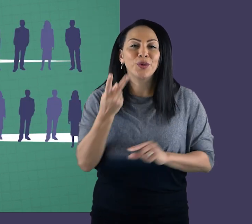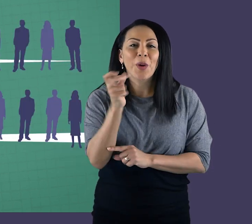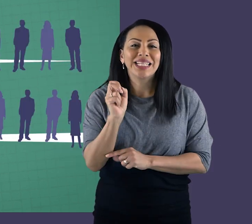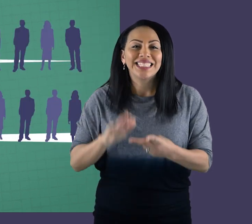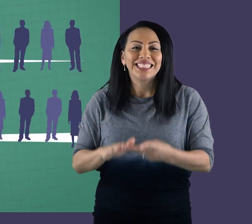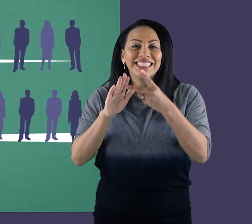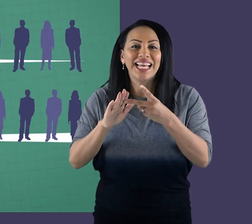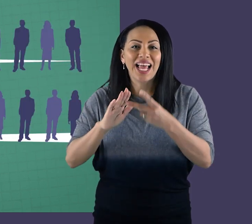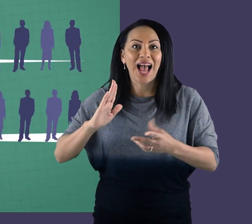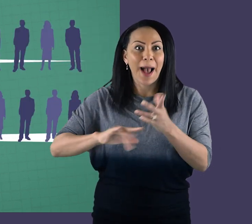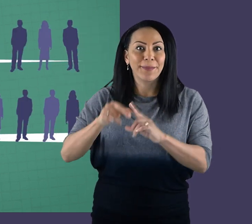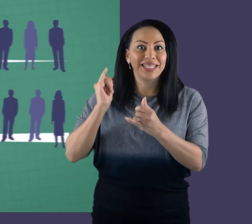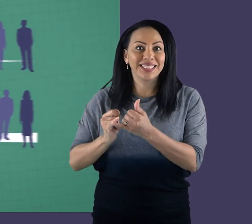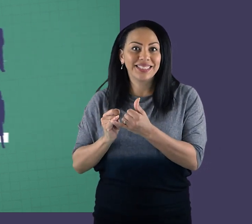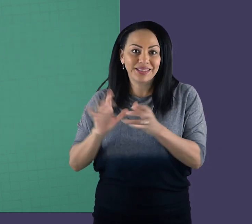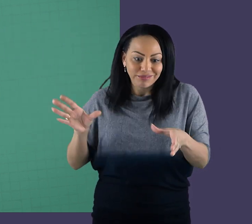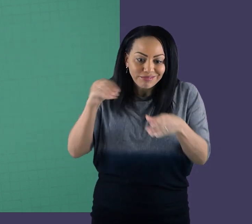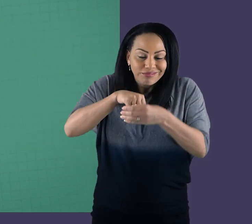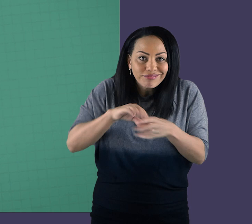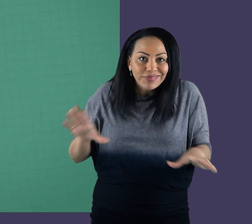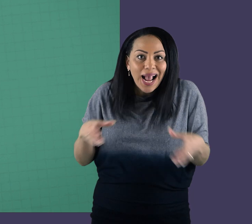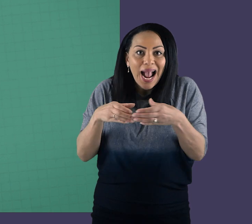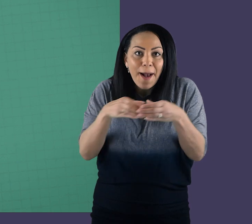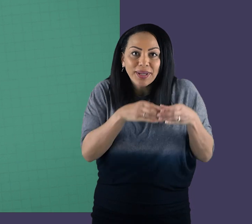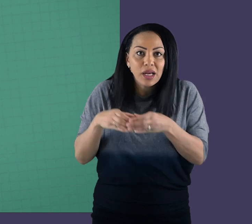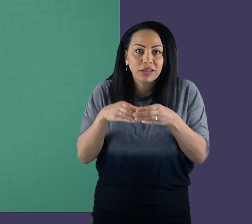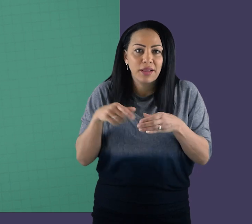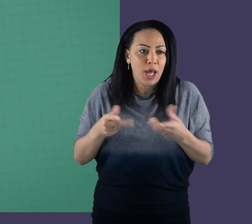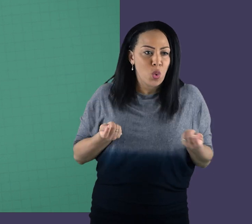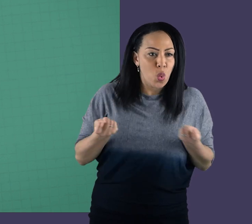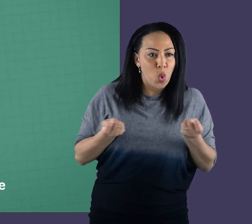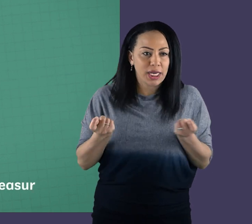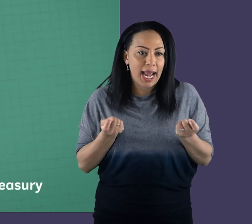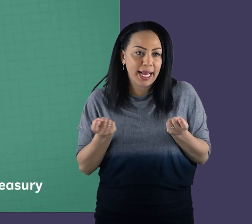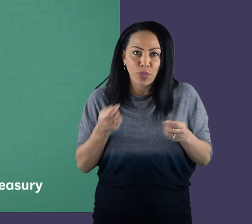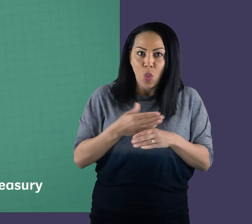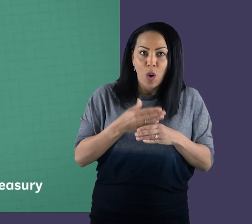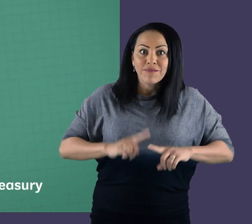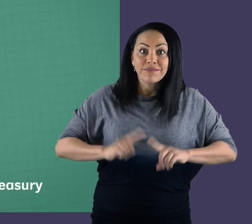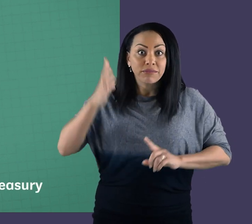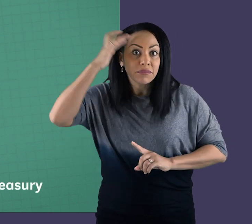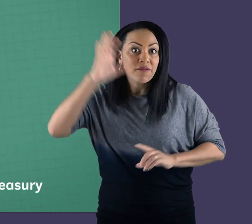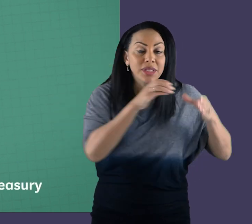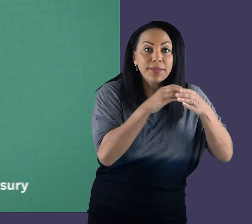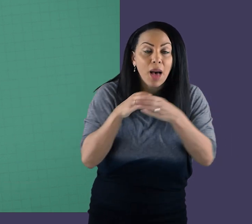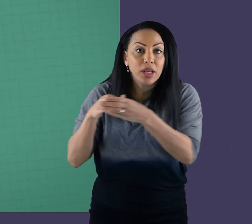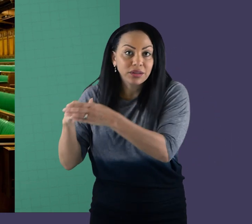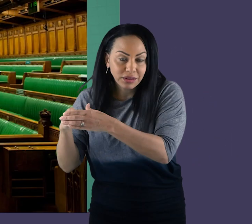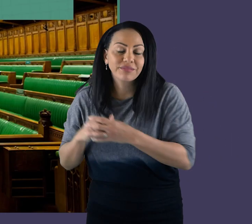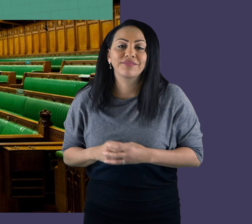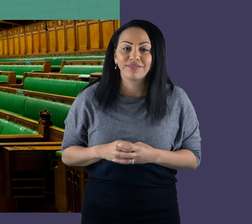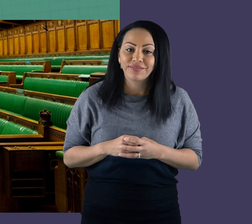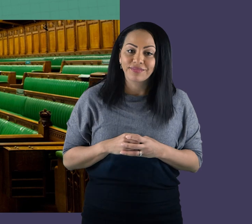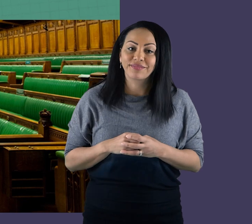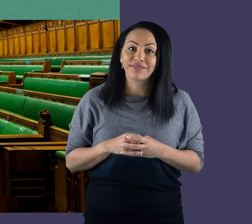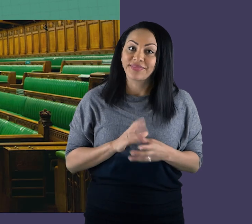senior ministers to form the cabinet. These ministers coordinate the work of different government departments.